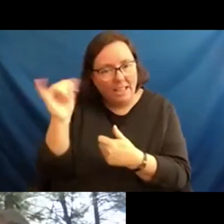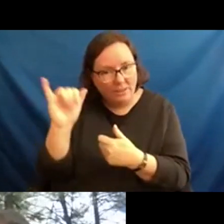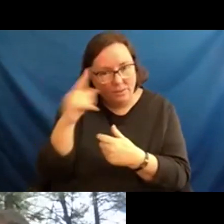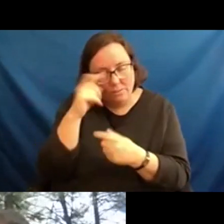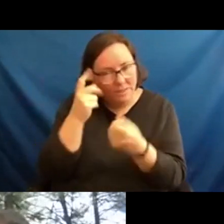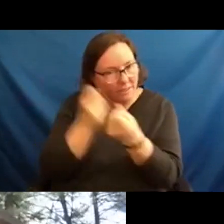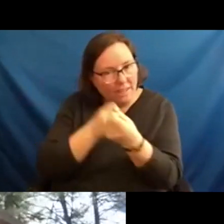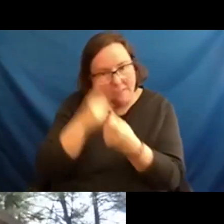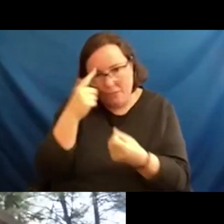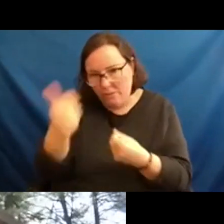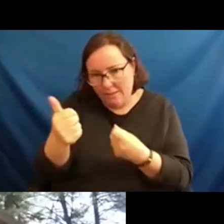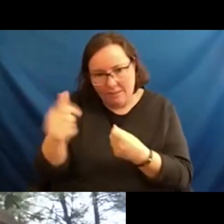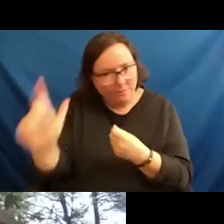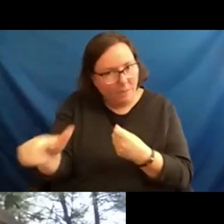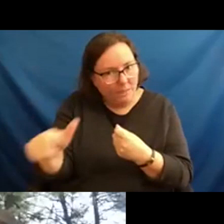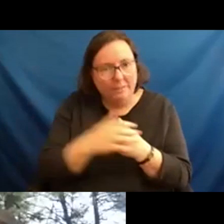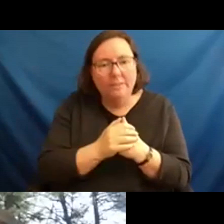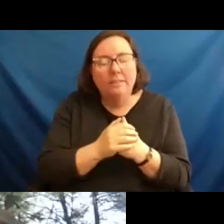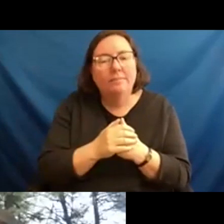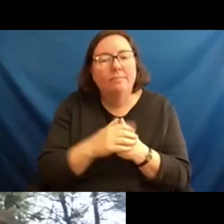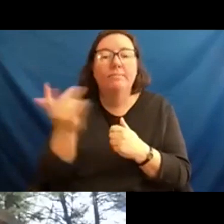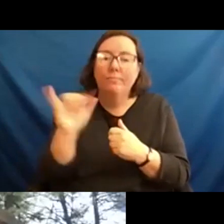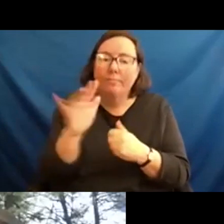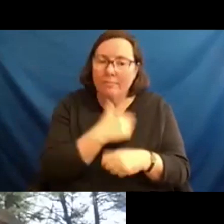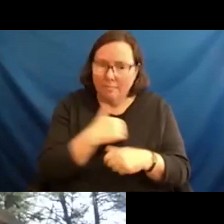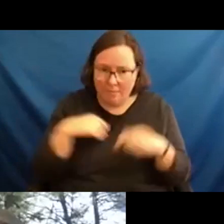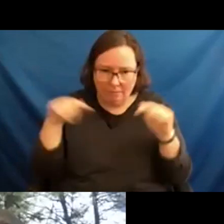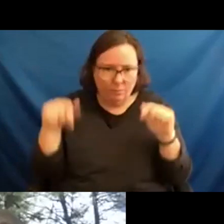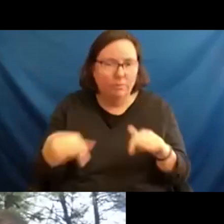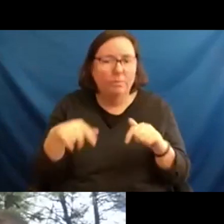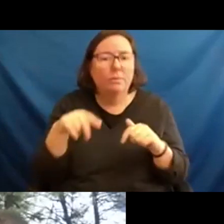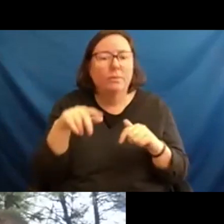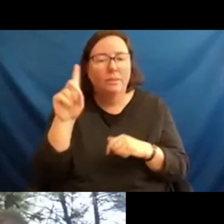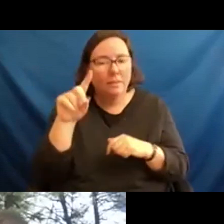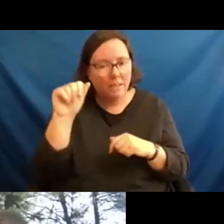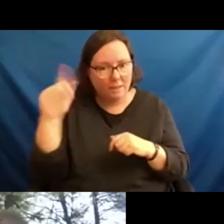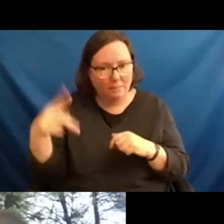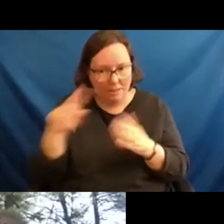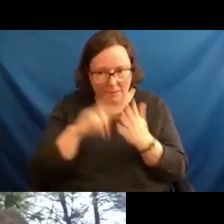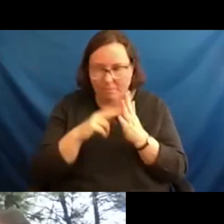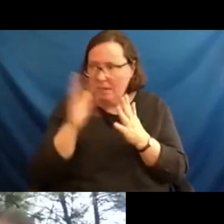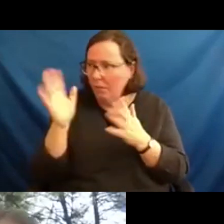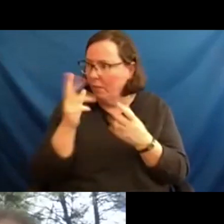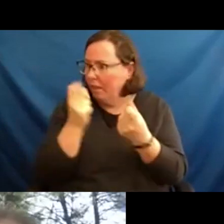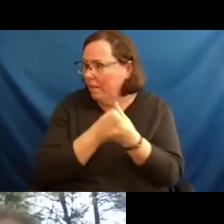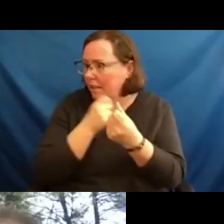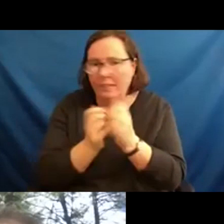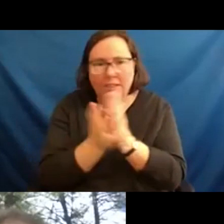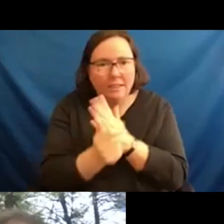for themselves. And as members of this organization, they will enhance those advocacy